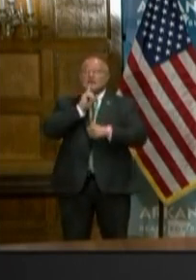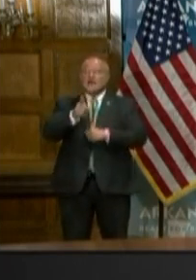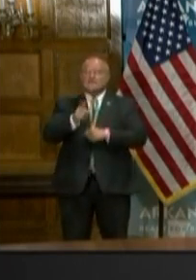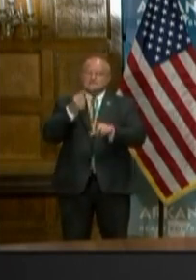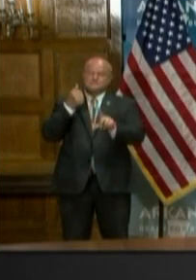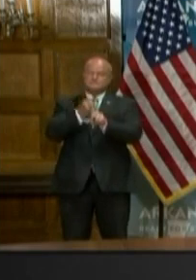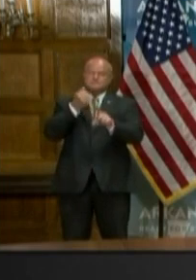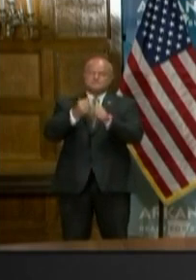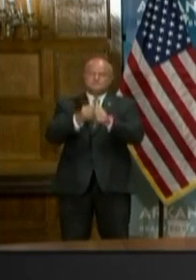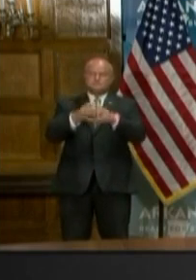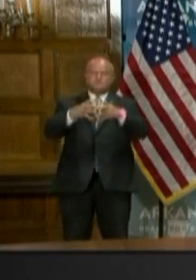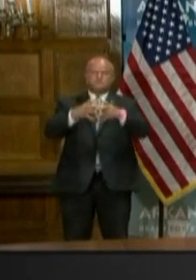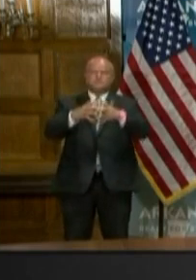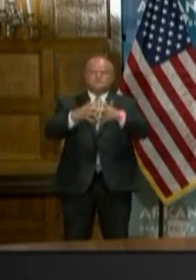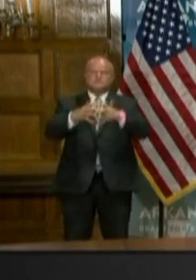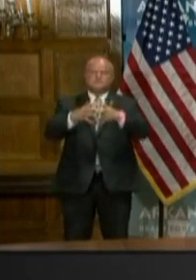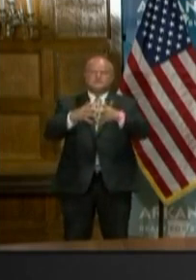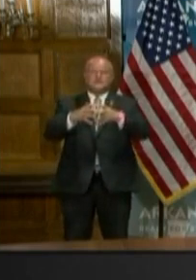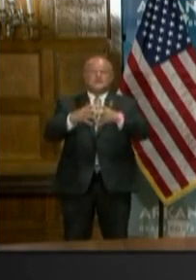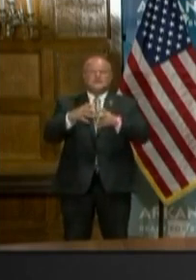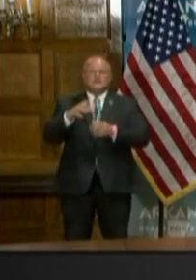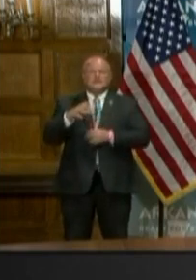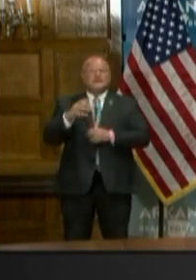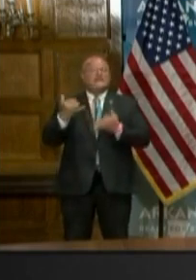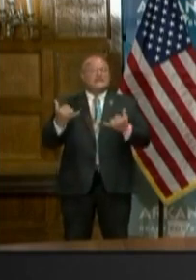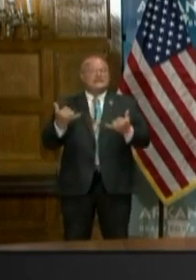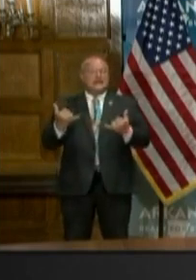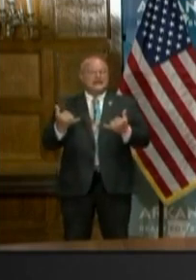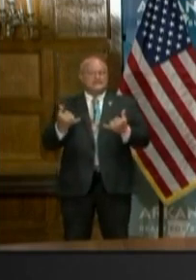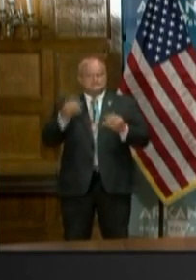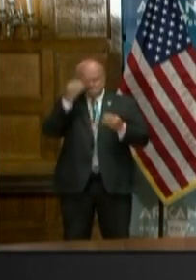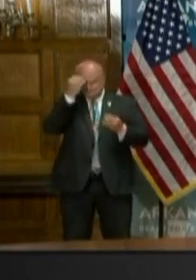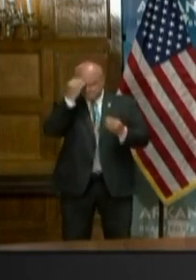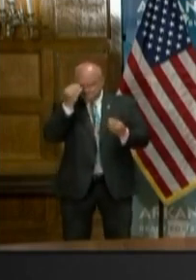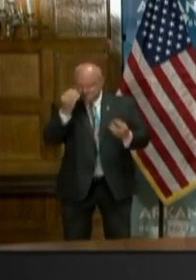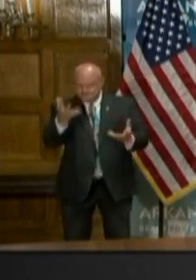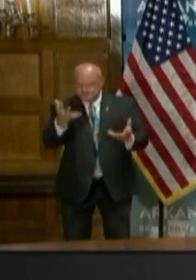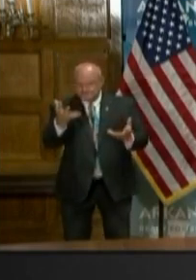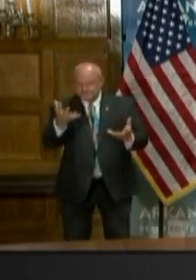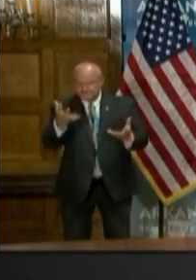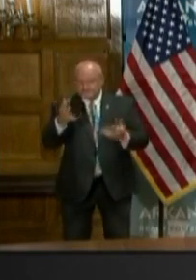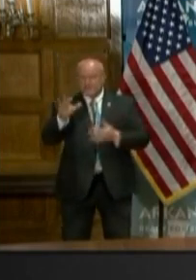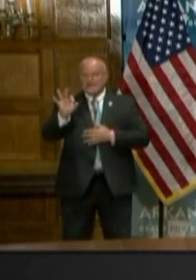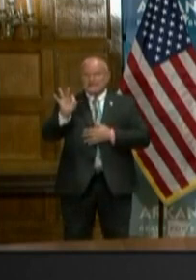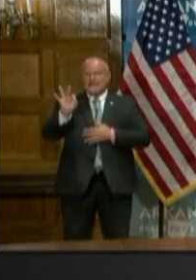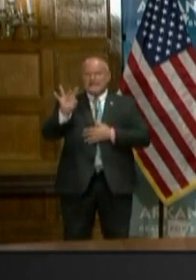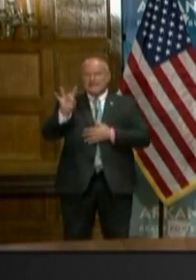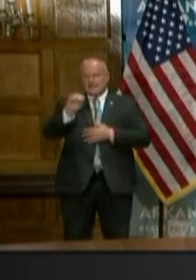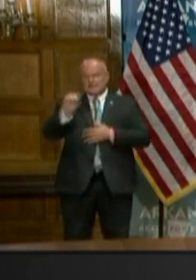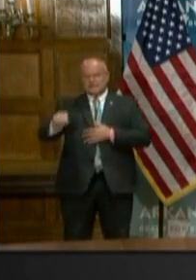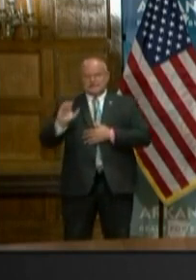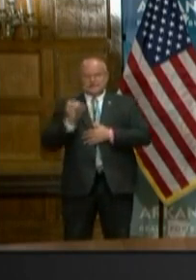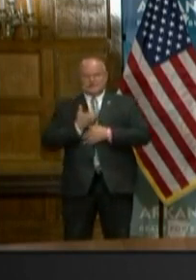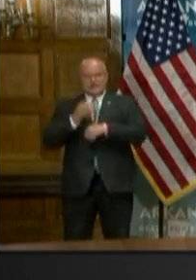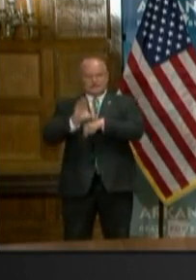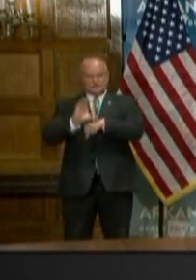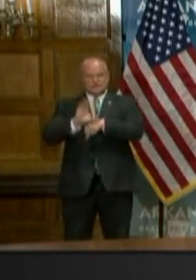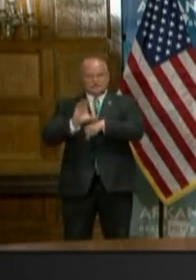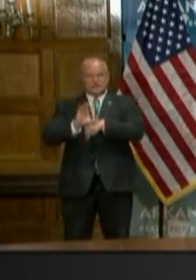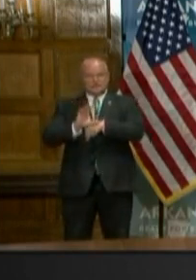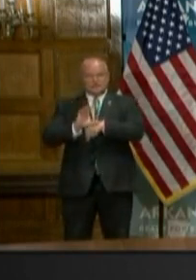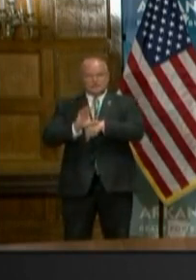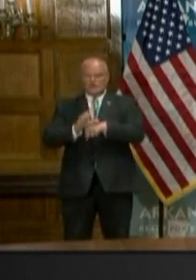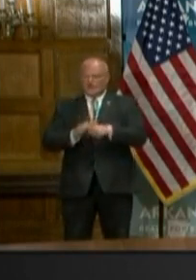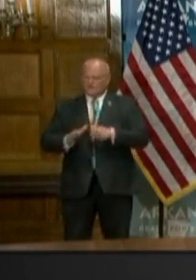actually have had clusters of cases. Now let me emphasize that 98% of our churches